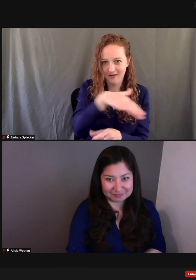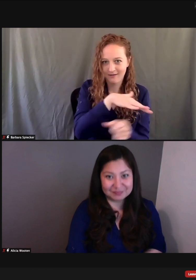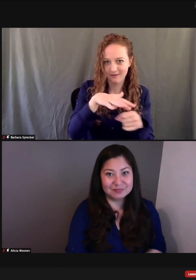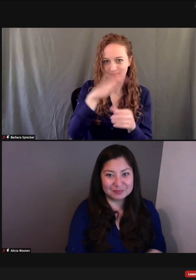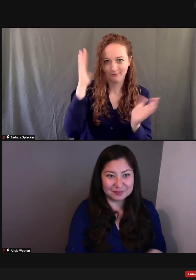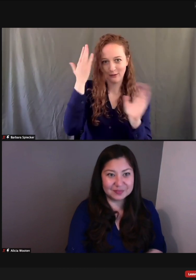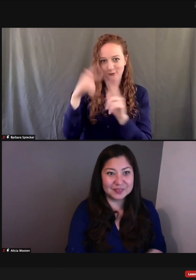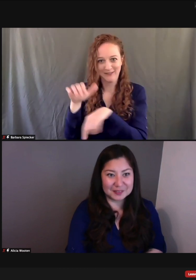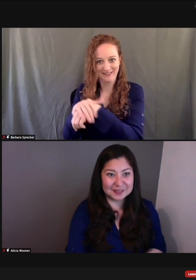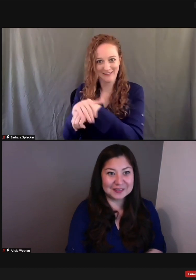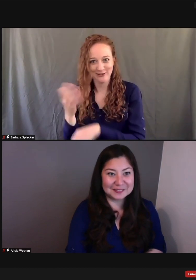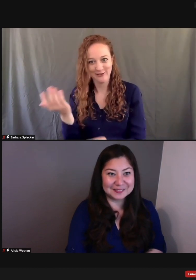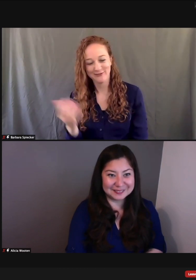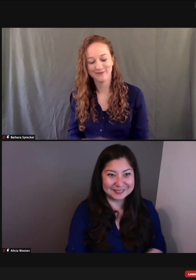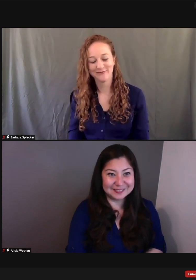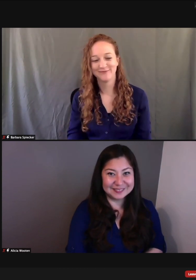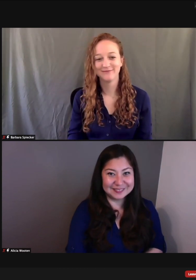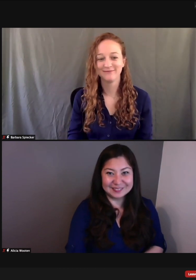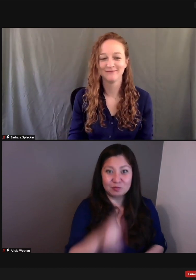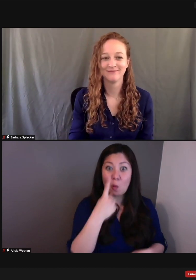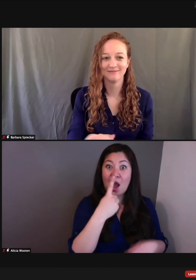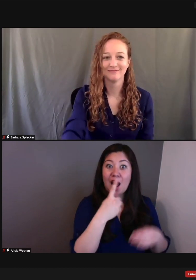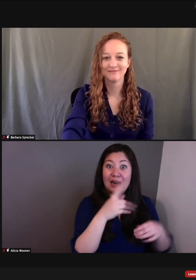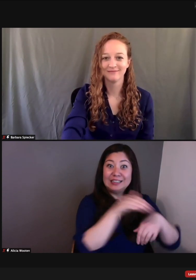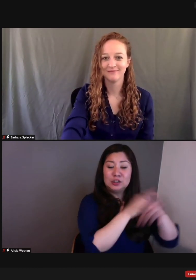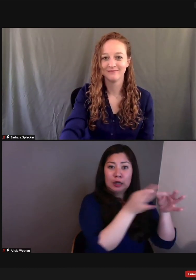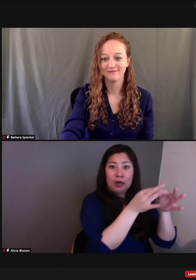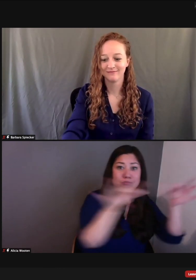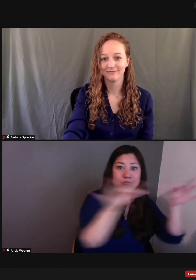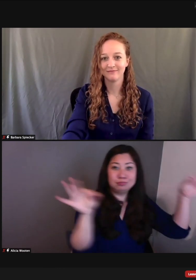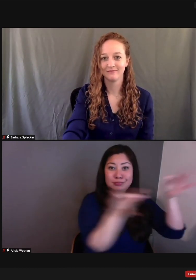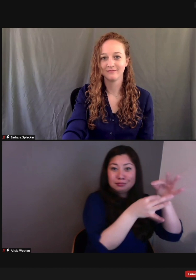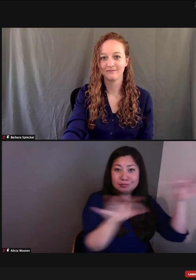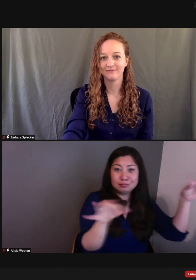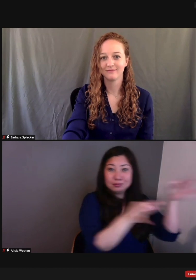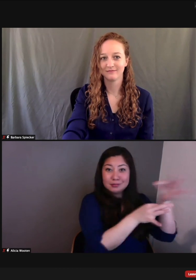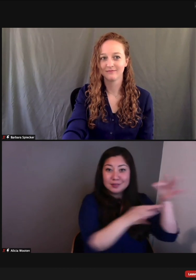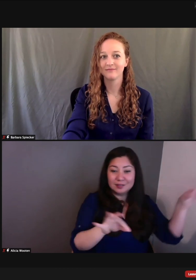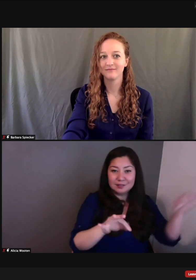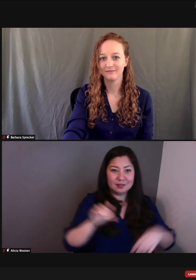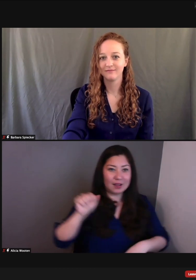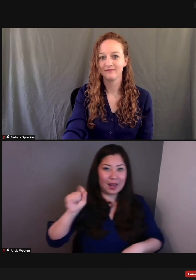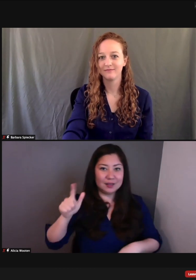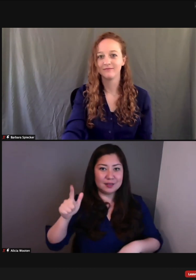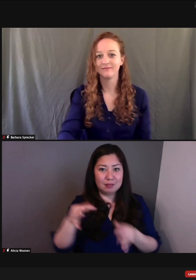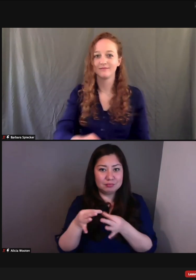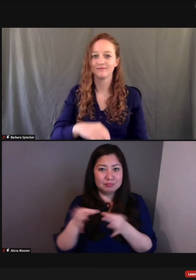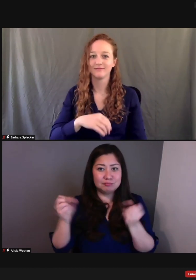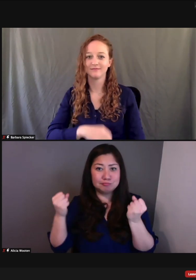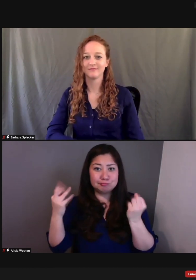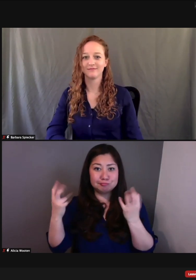And English, we're used to using English to explain concepts, but ASL,